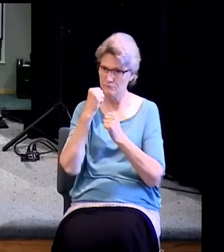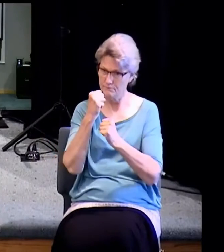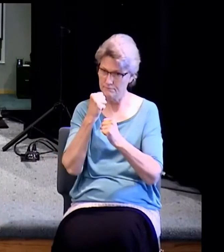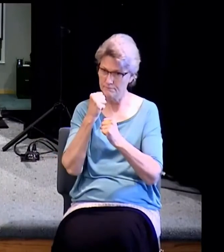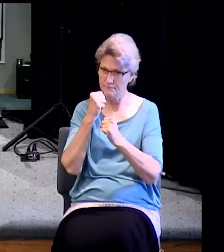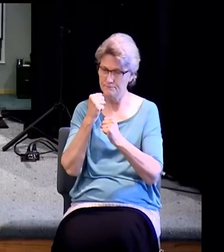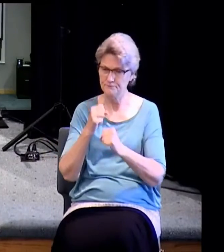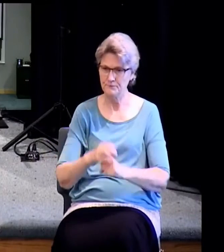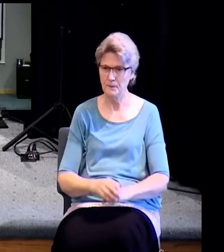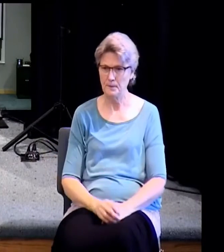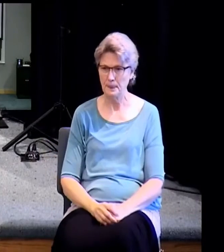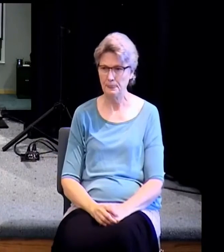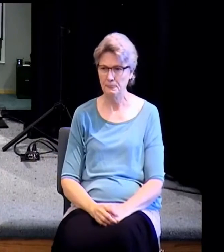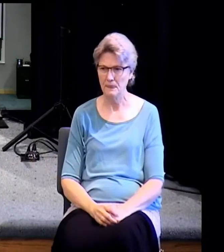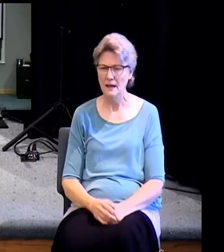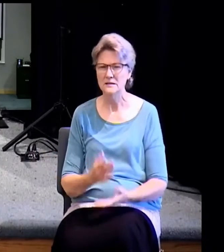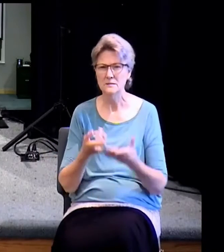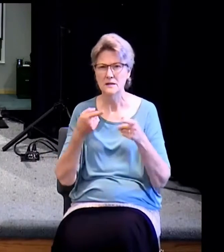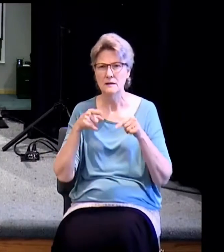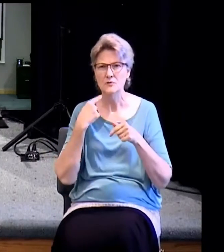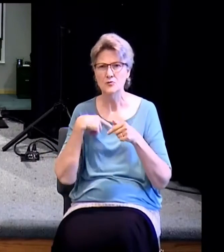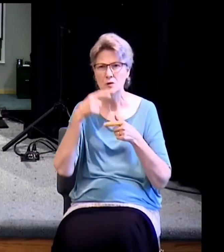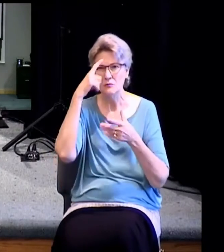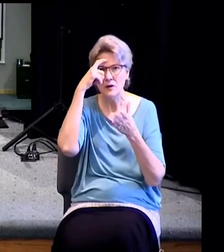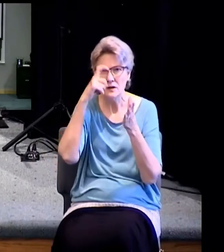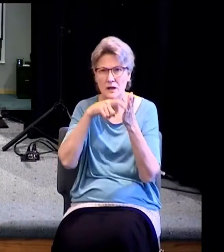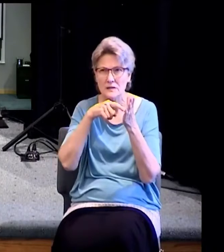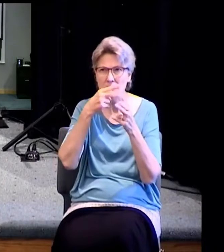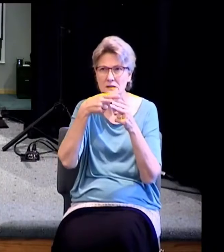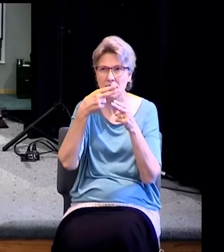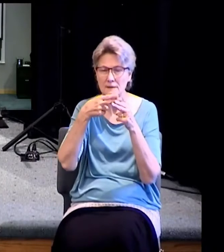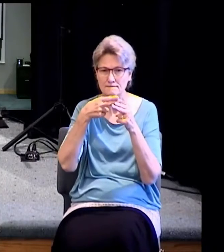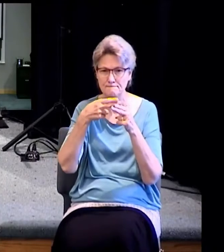happens when we recognize the name.